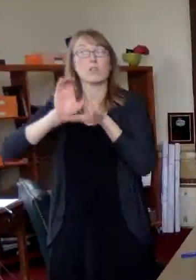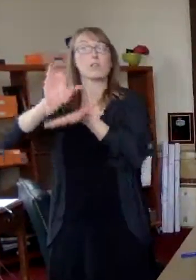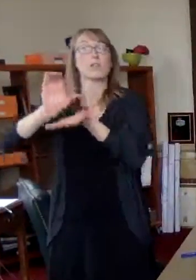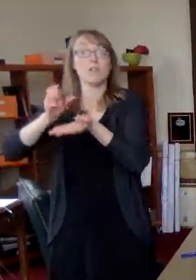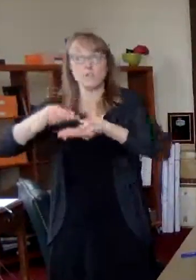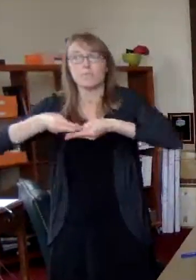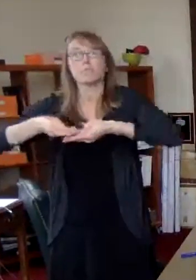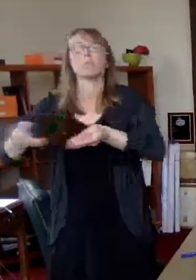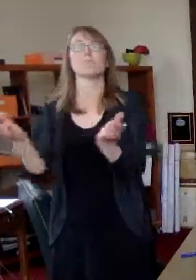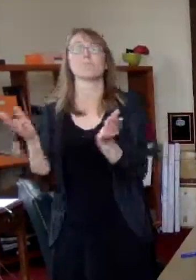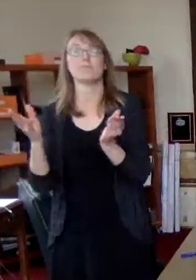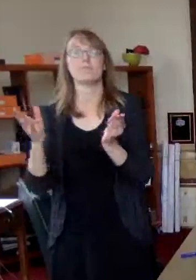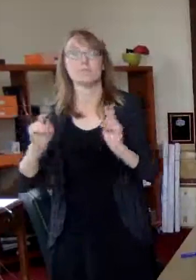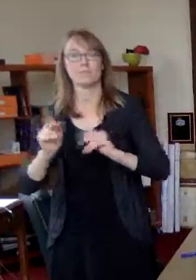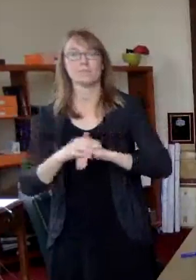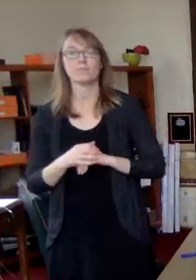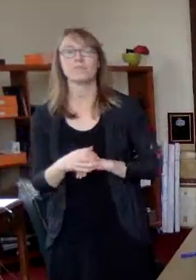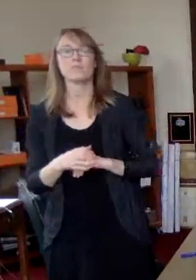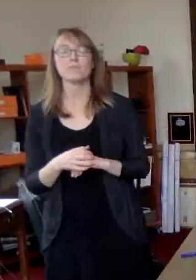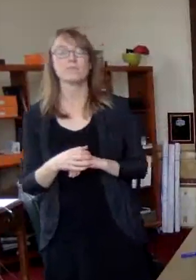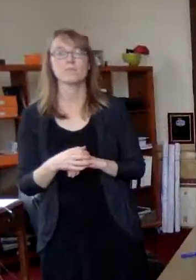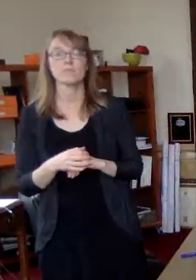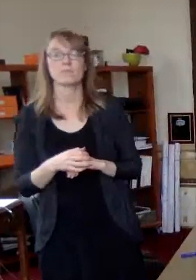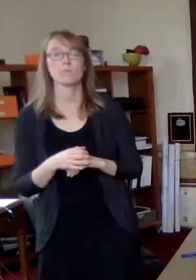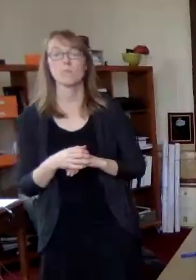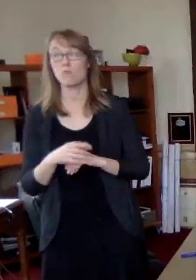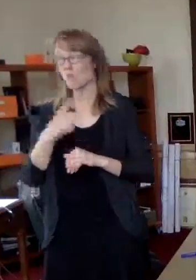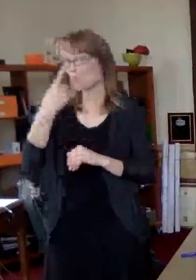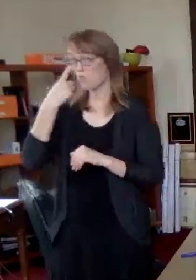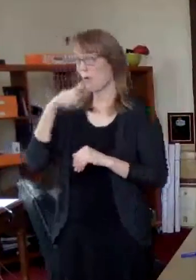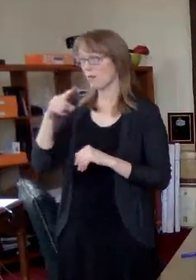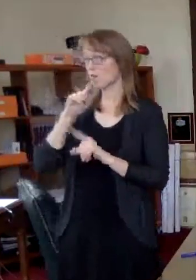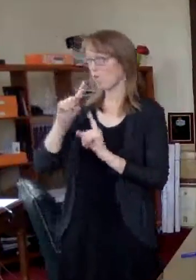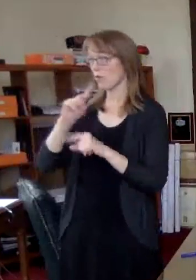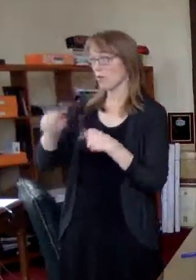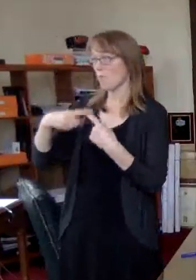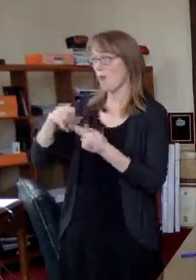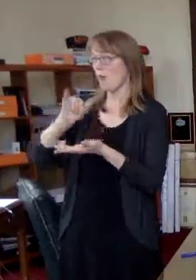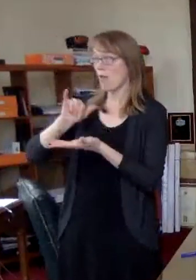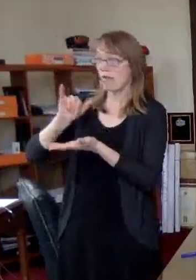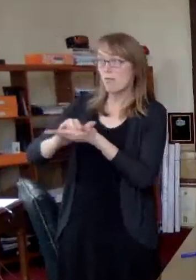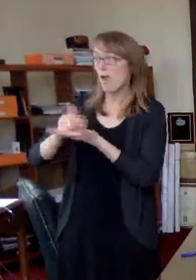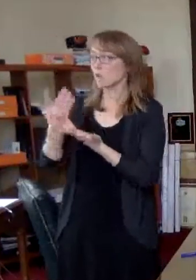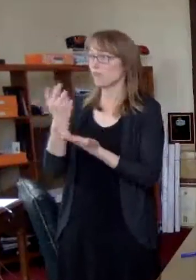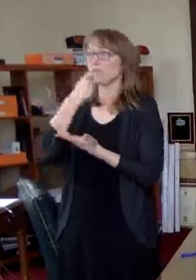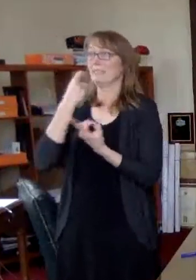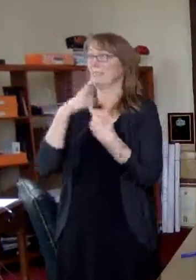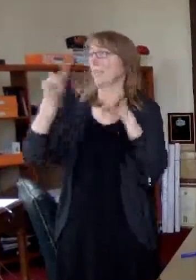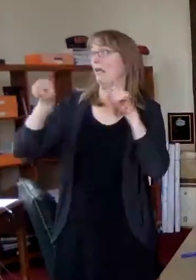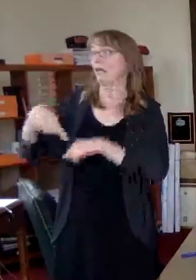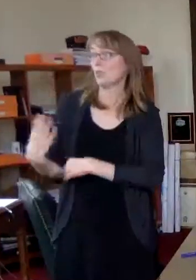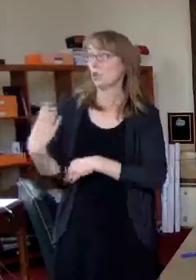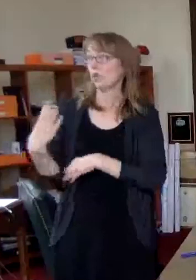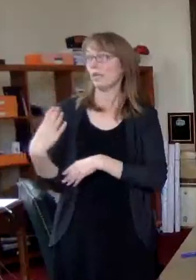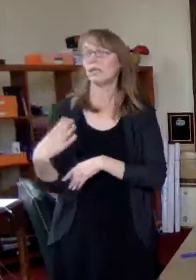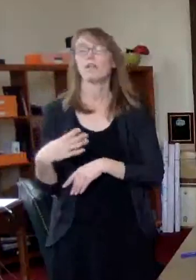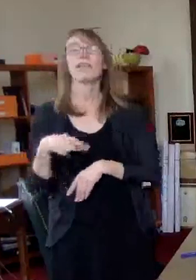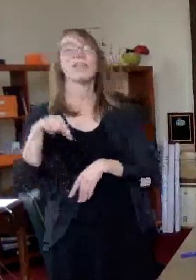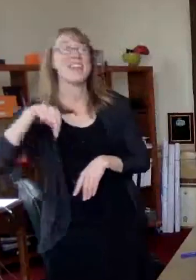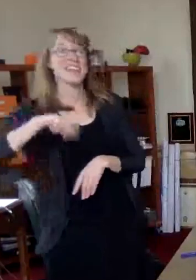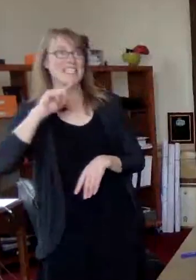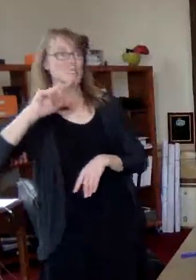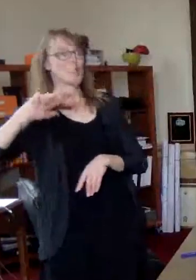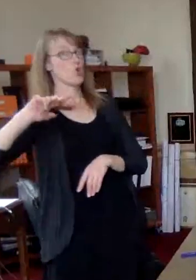this is the third stimulus package that Congress has passed, and we're grateful for that because we know that